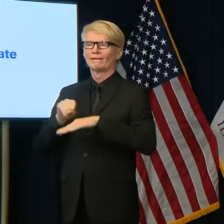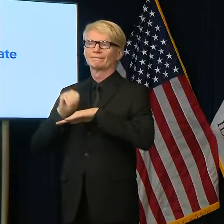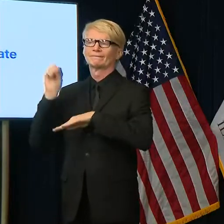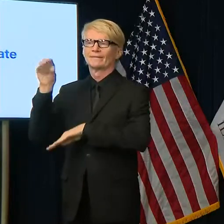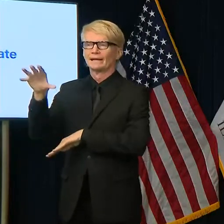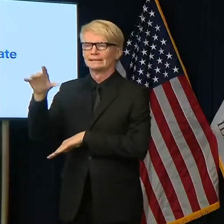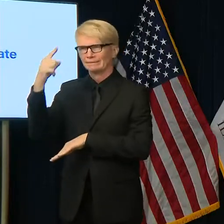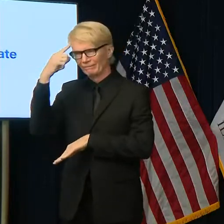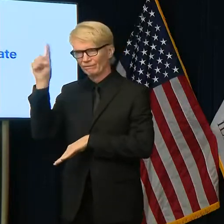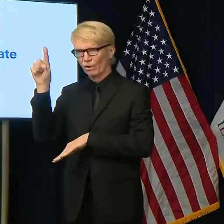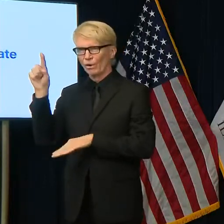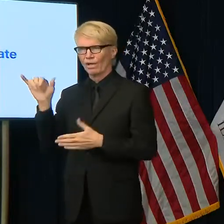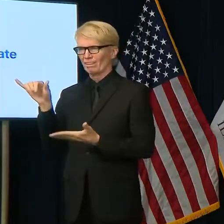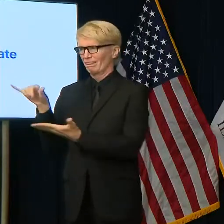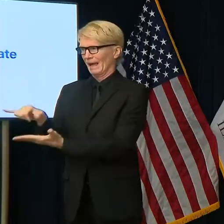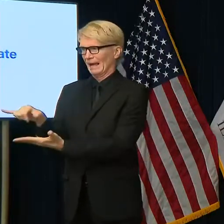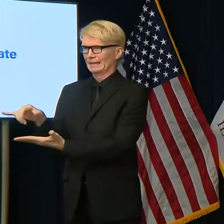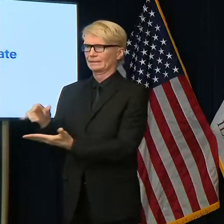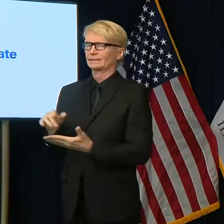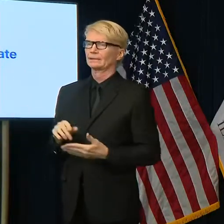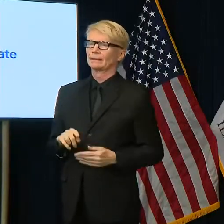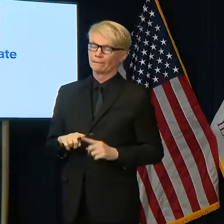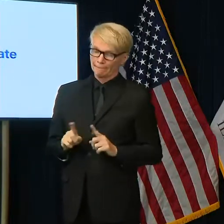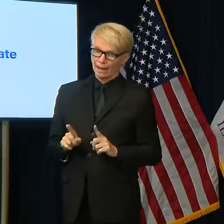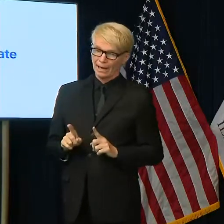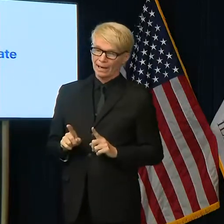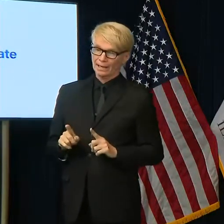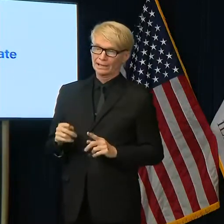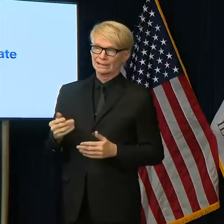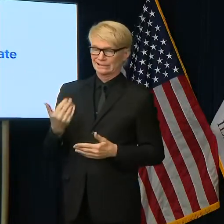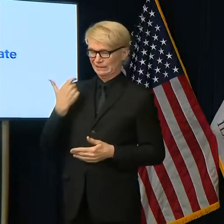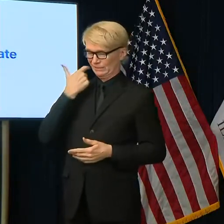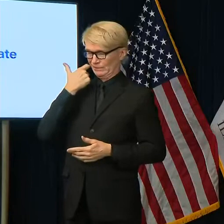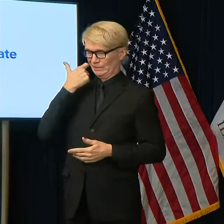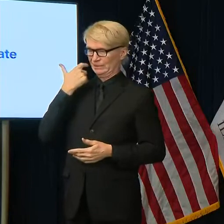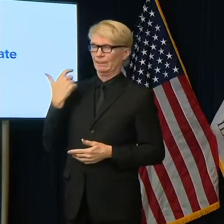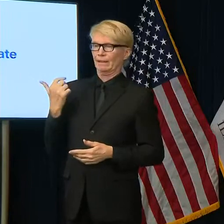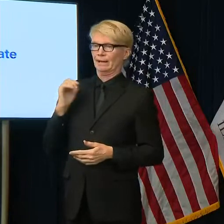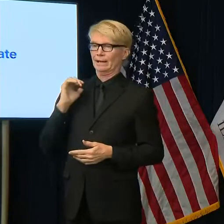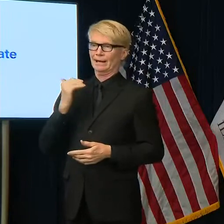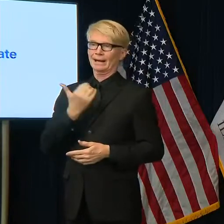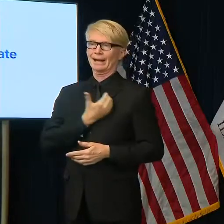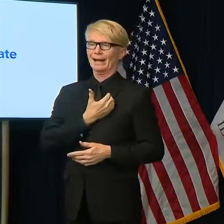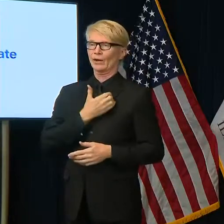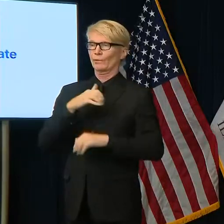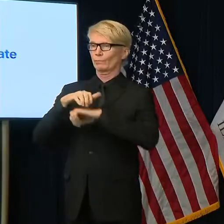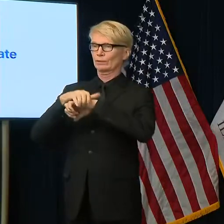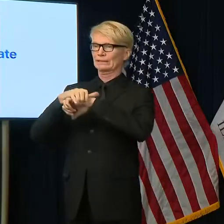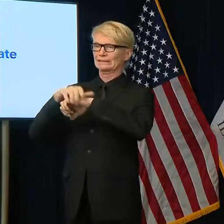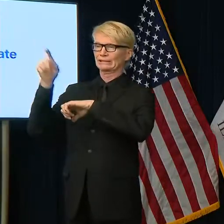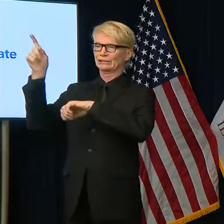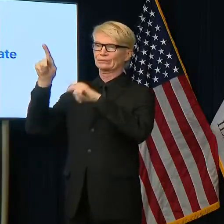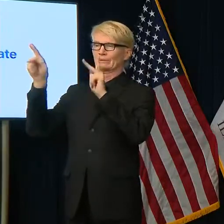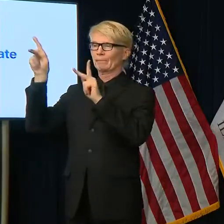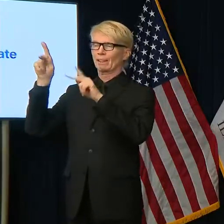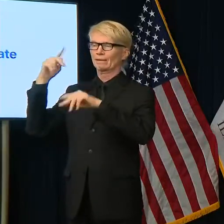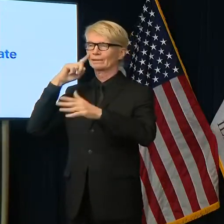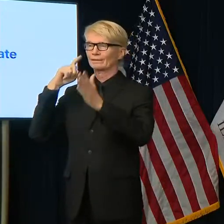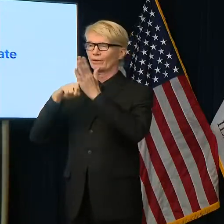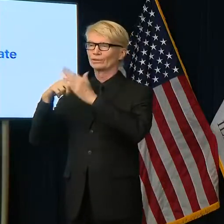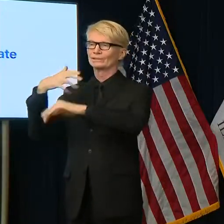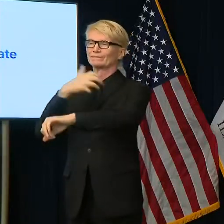I'm imagining that it will suggest, given the information that we saw from our colleagues across the pond, that maybe they